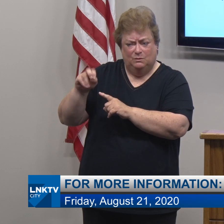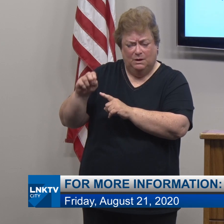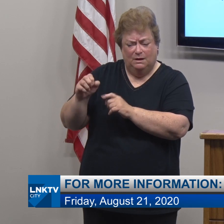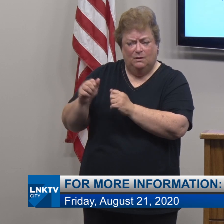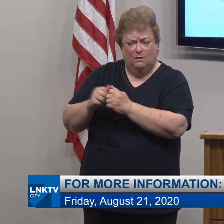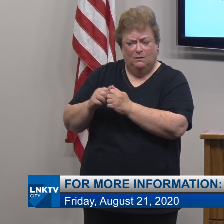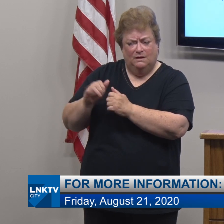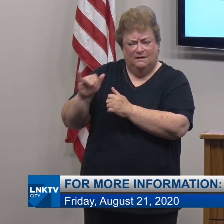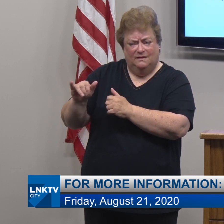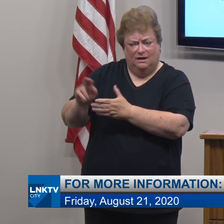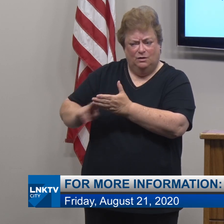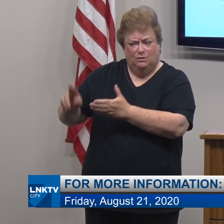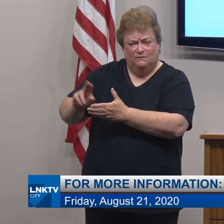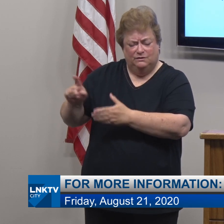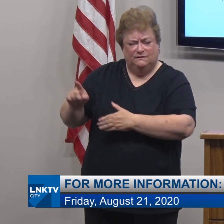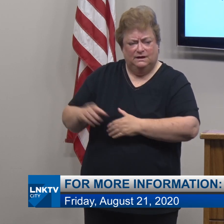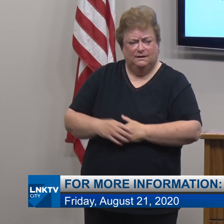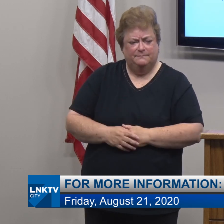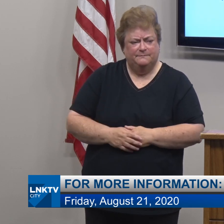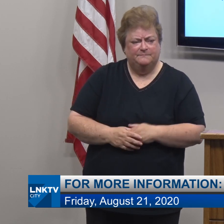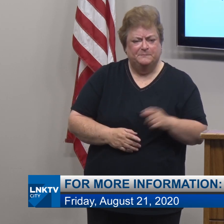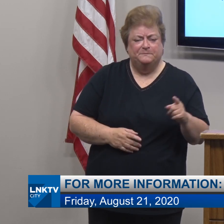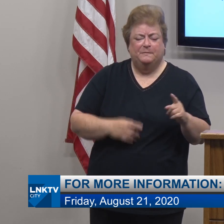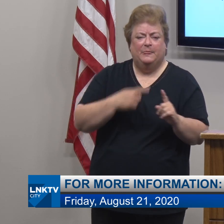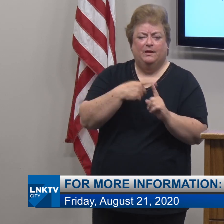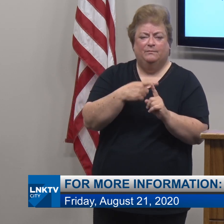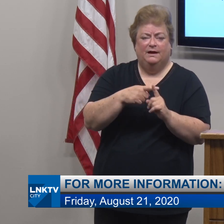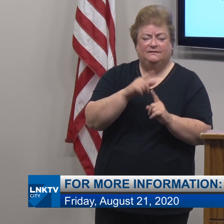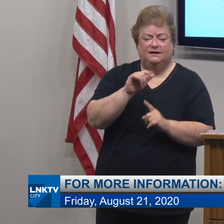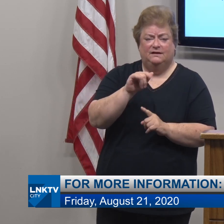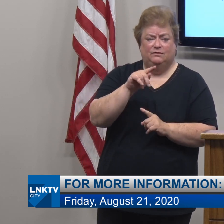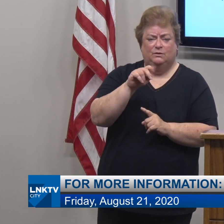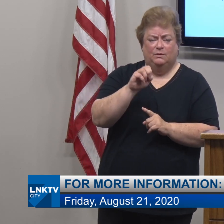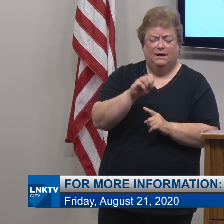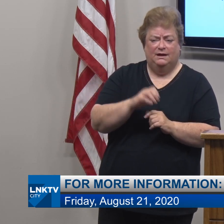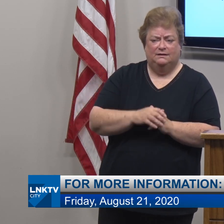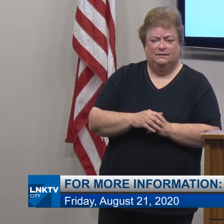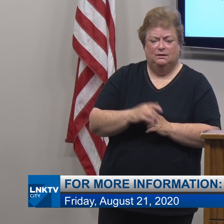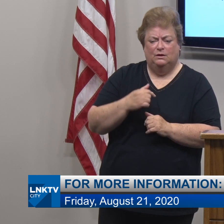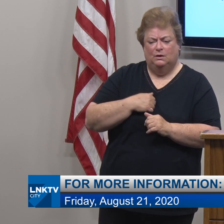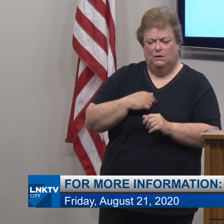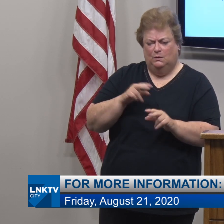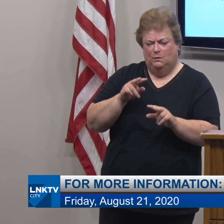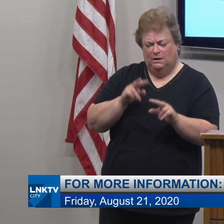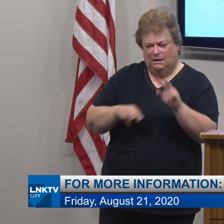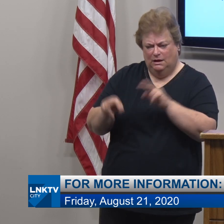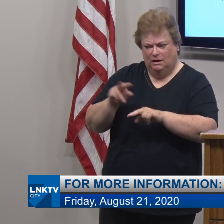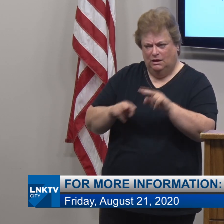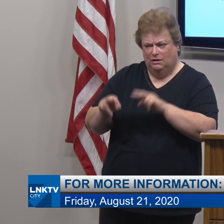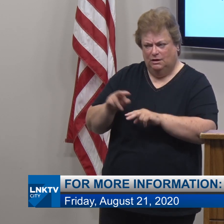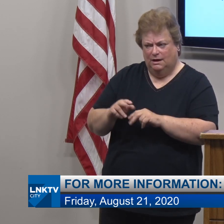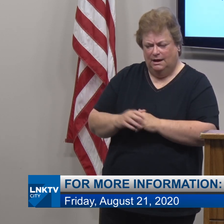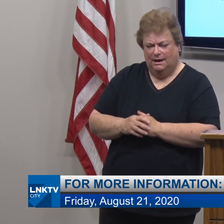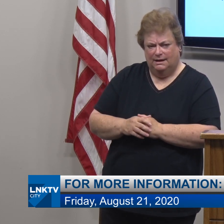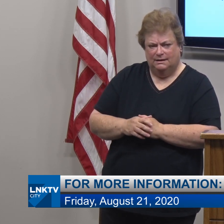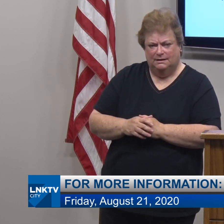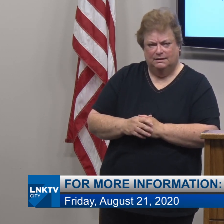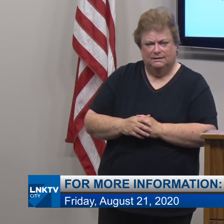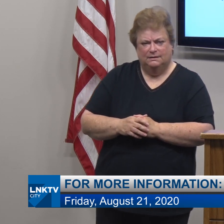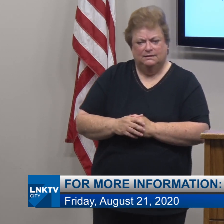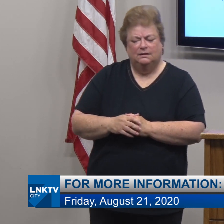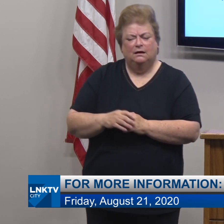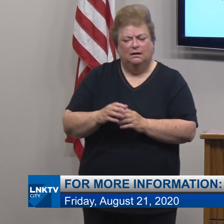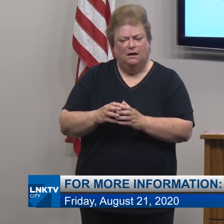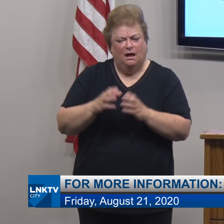on that? The positivity rate is what we look at in a great